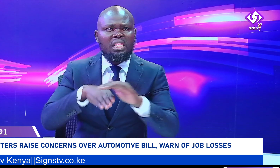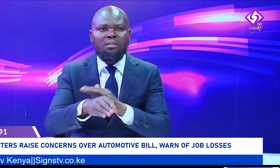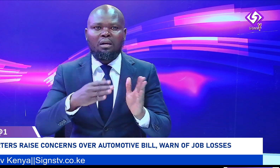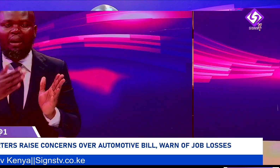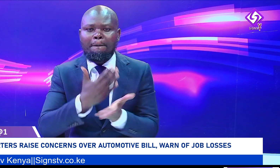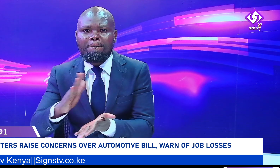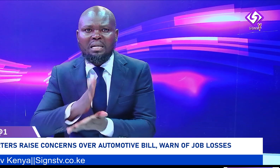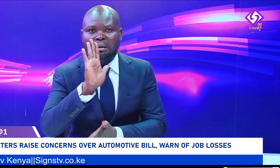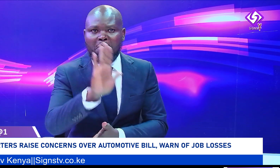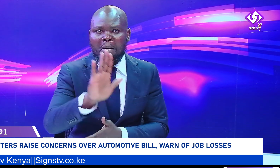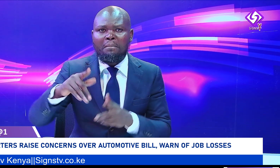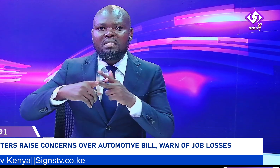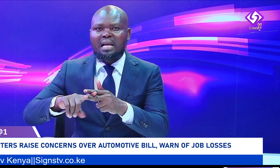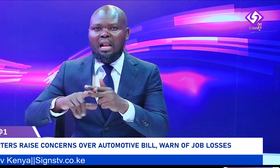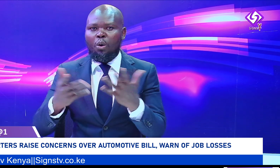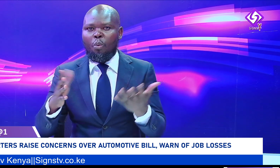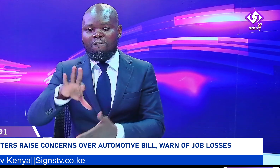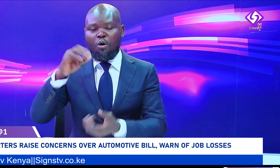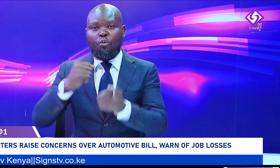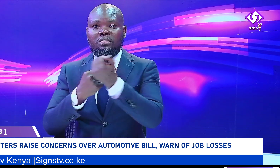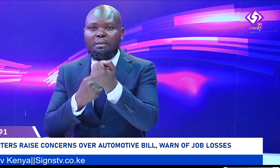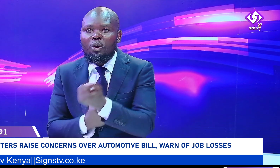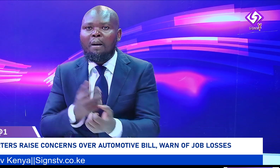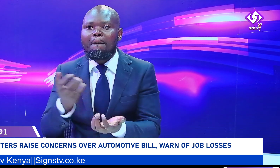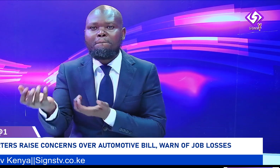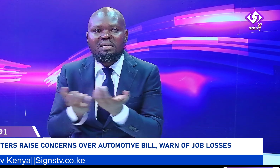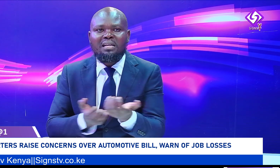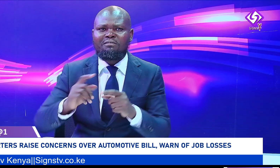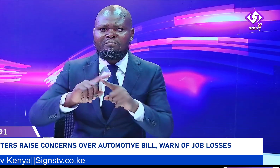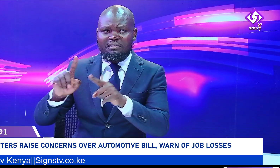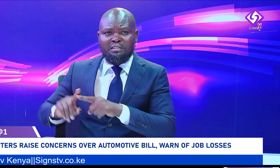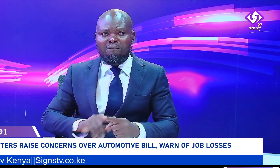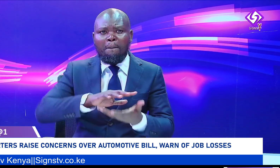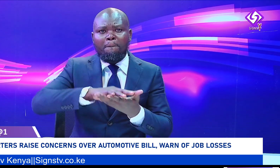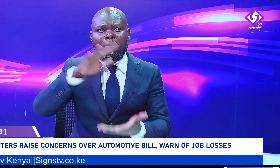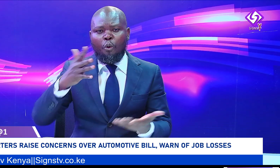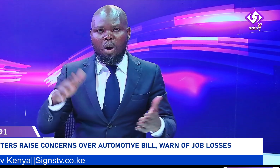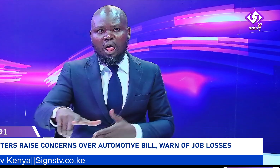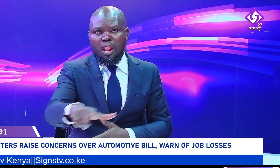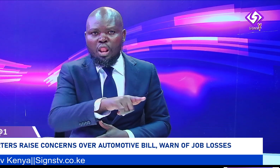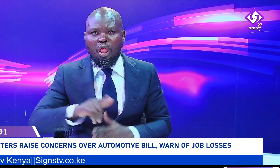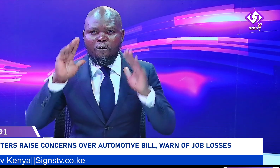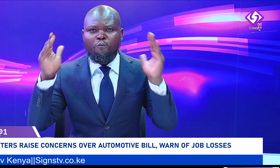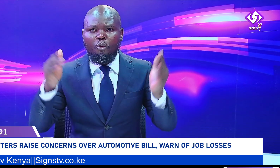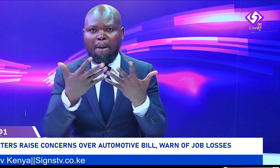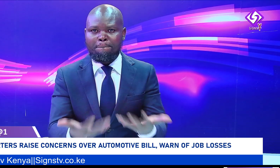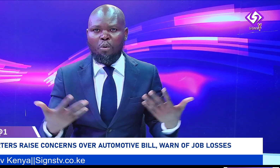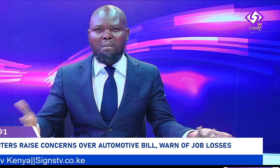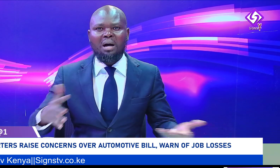The bill includes provision of recycling, written-off vehicles into spare parts, and steel for the automotive